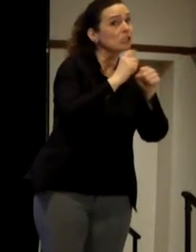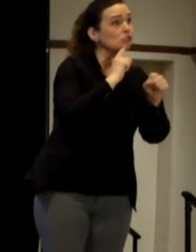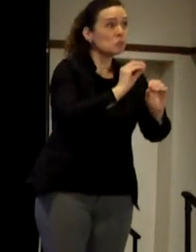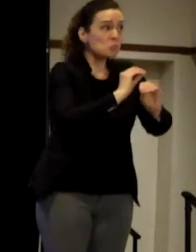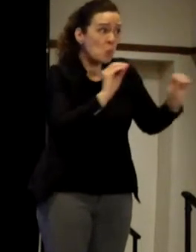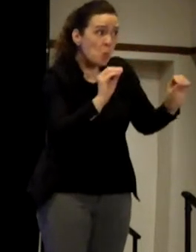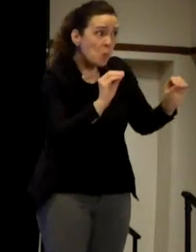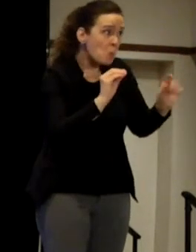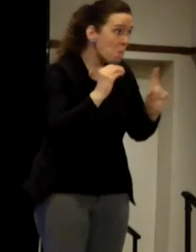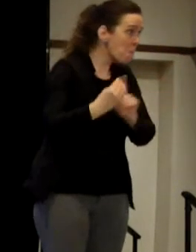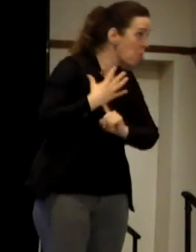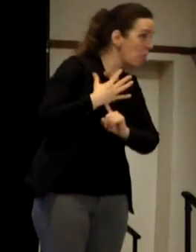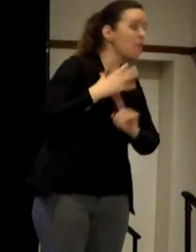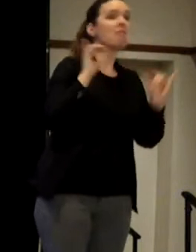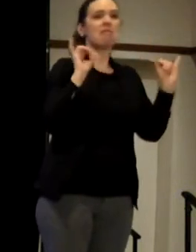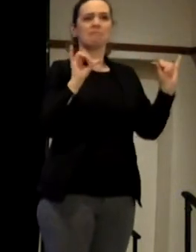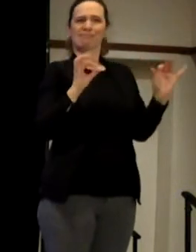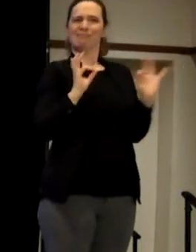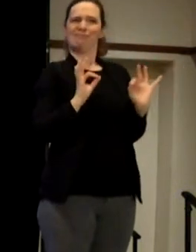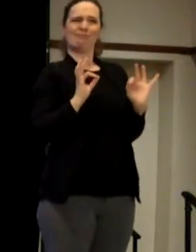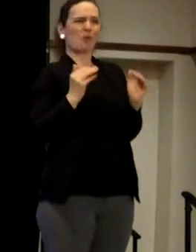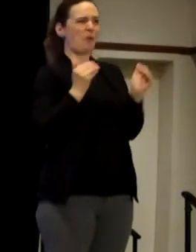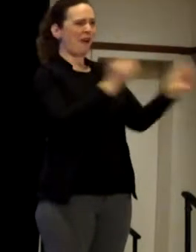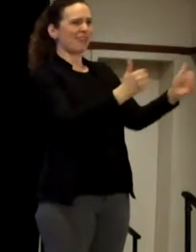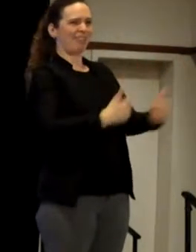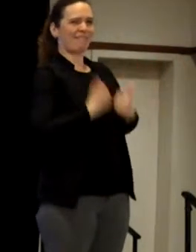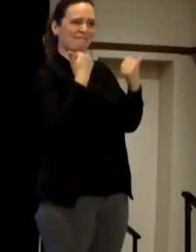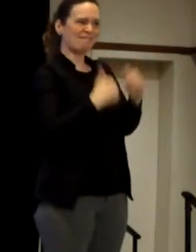Those links to register for the drive-through